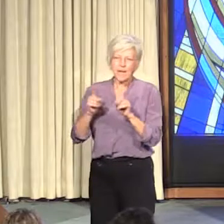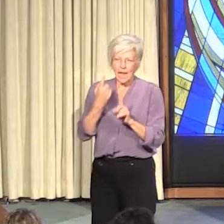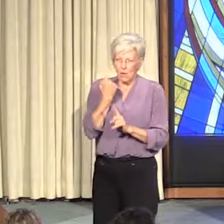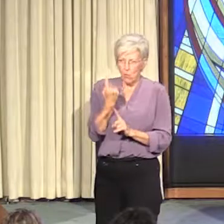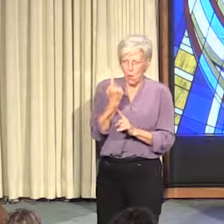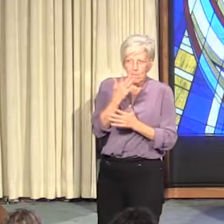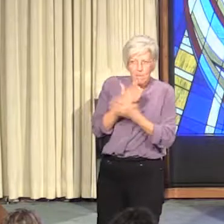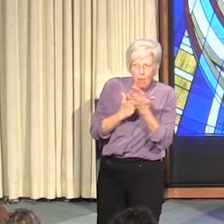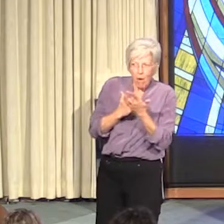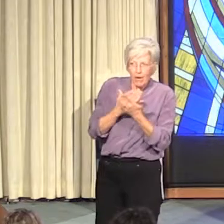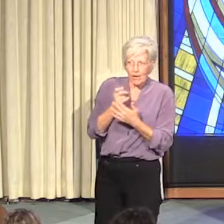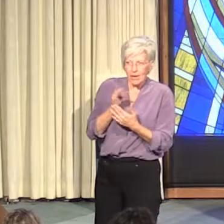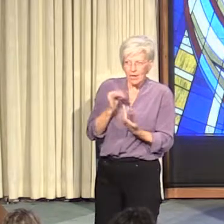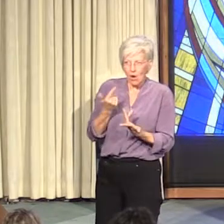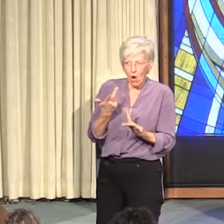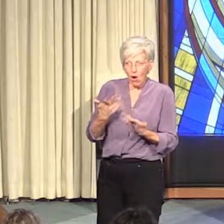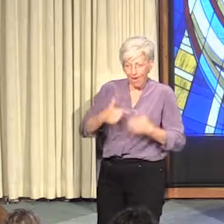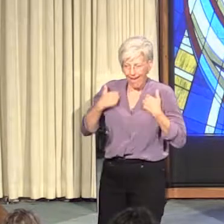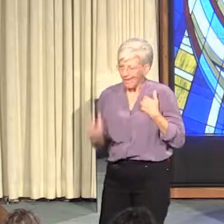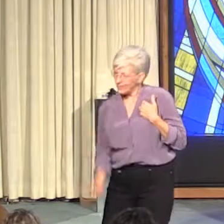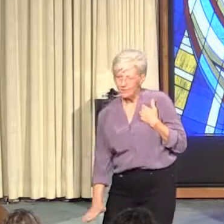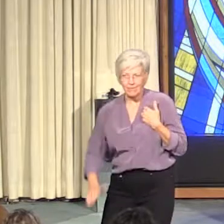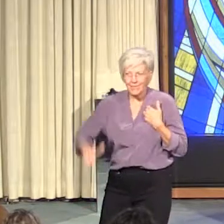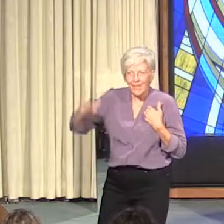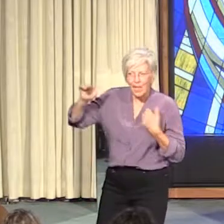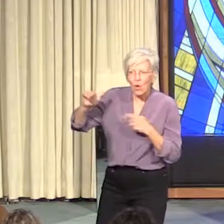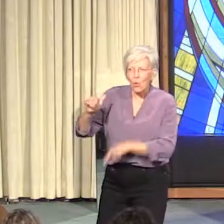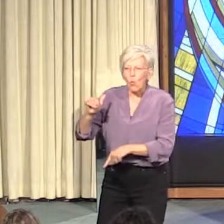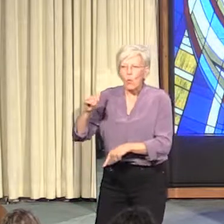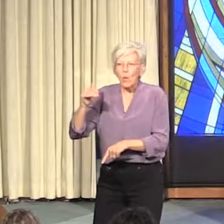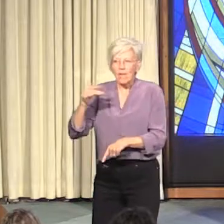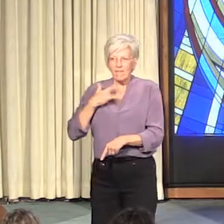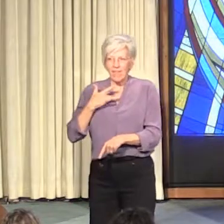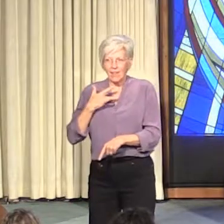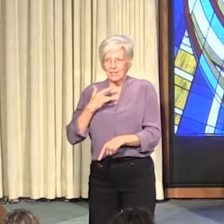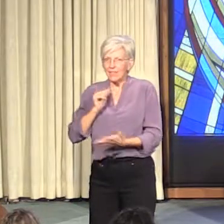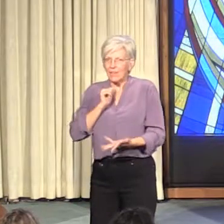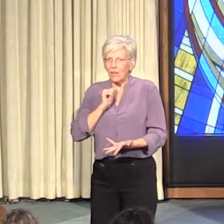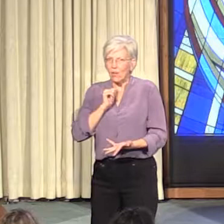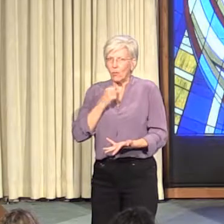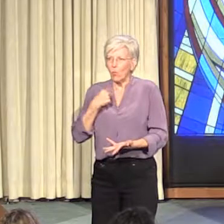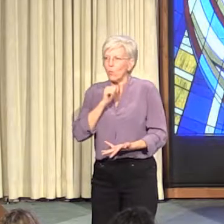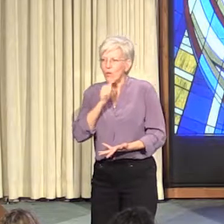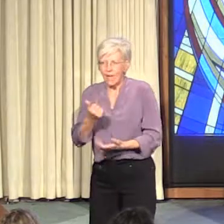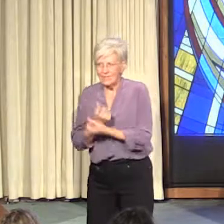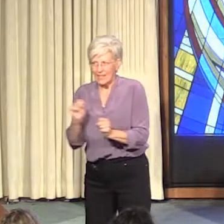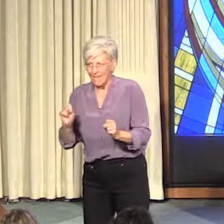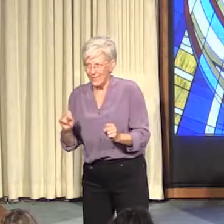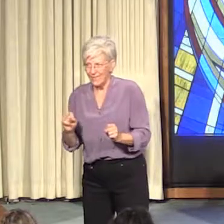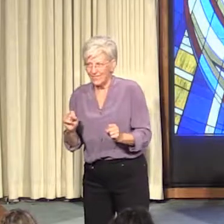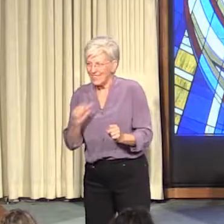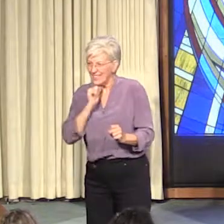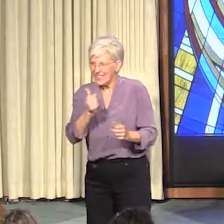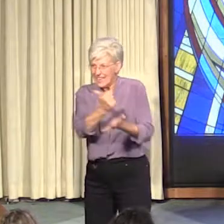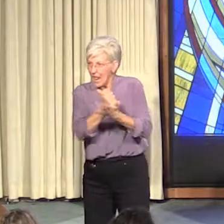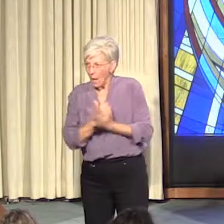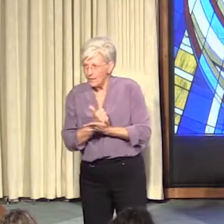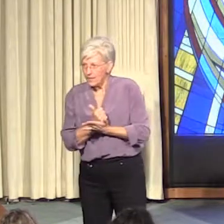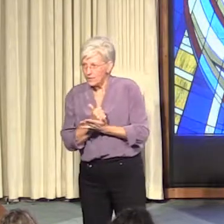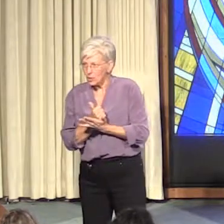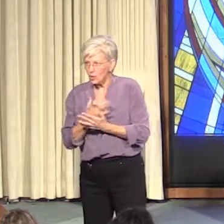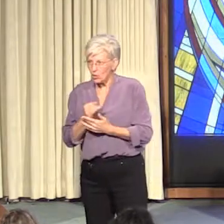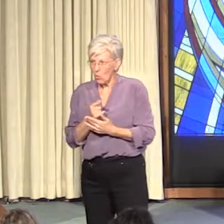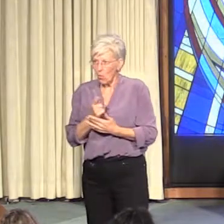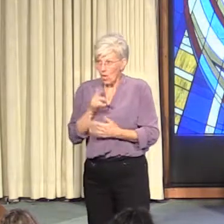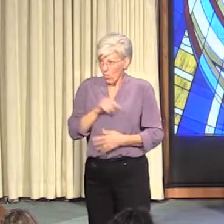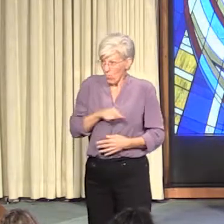made us unsafe, did not help us cope in this world. So we took those pieces of us and we